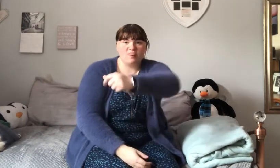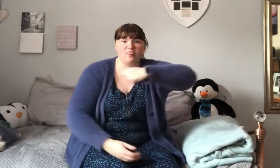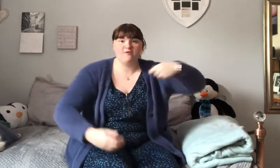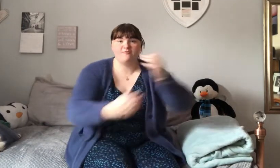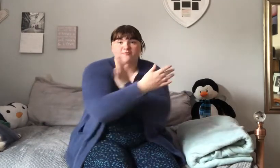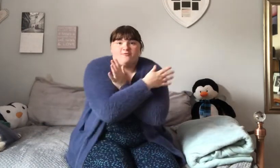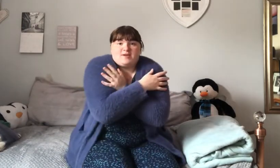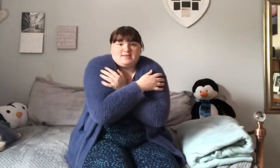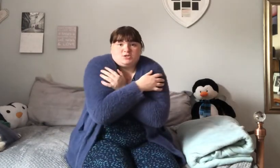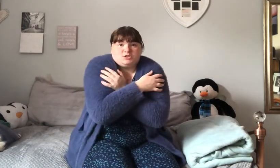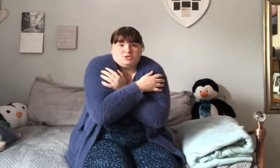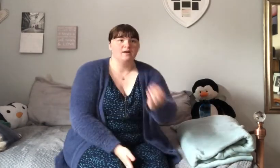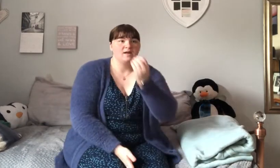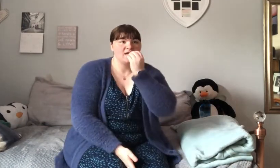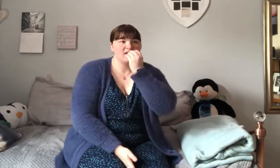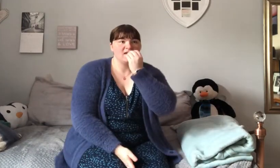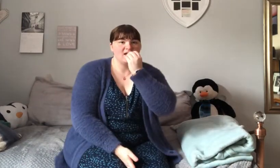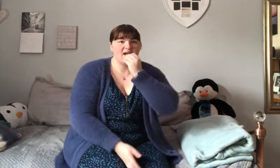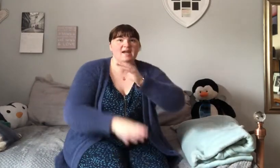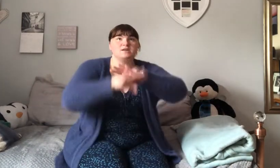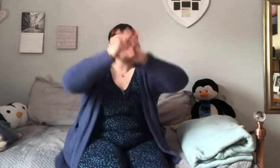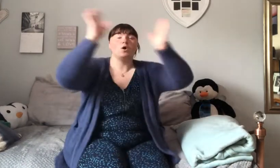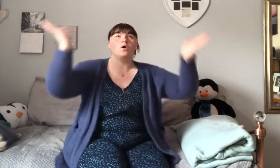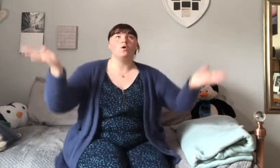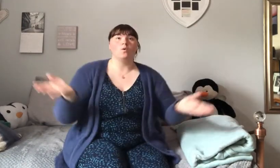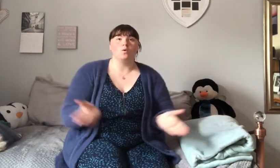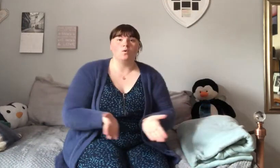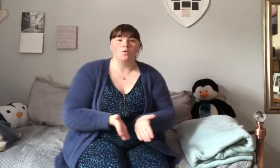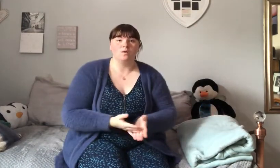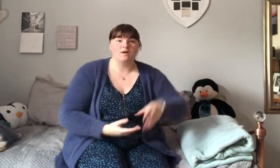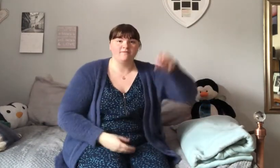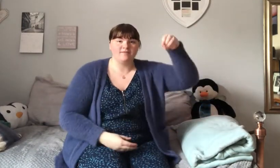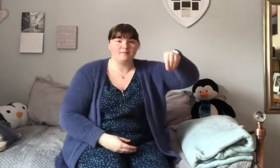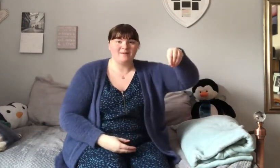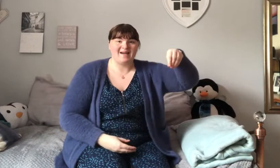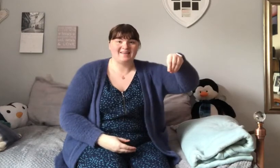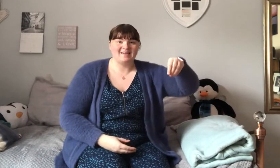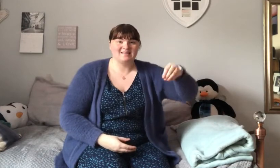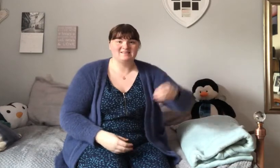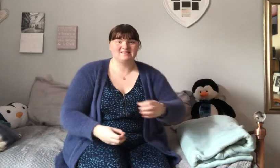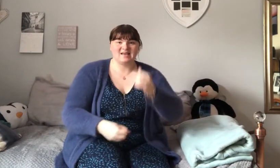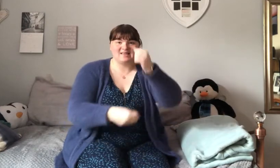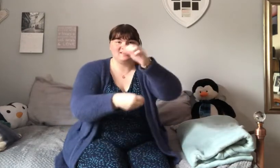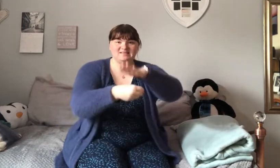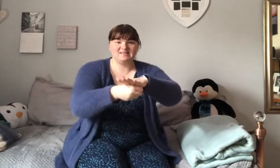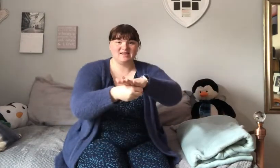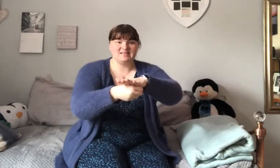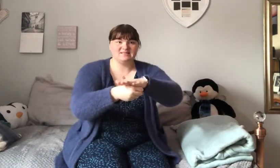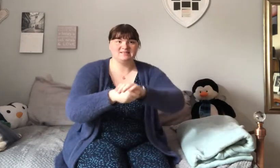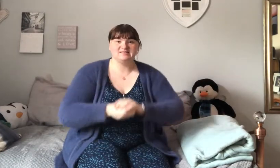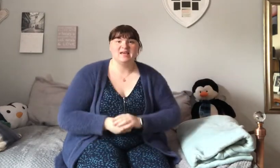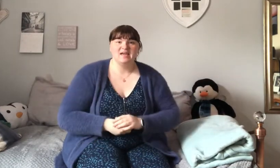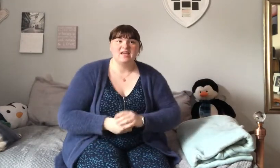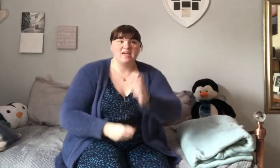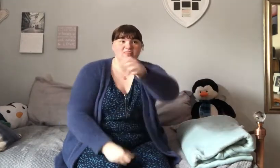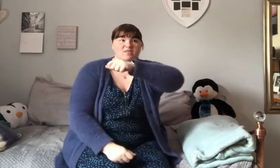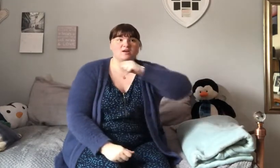the fridge. He ate all of the packets and tins in the